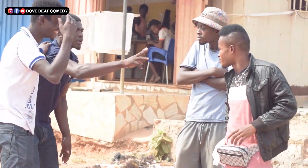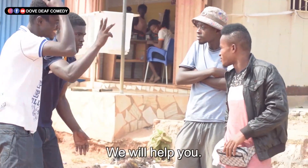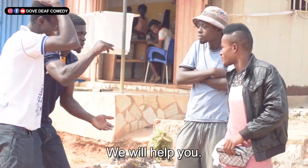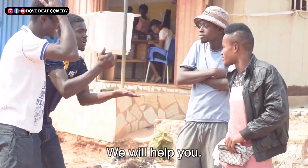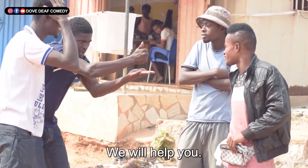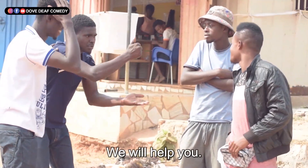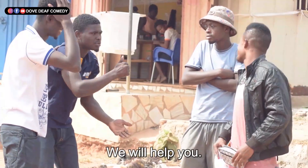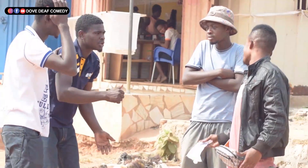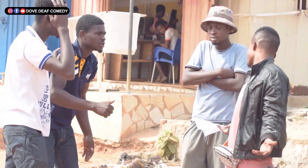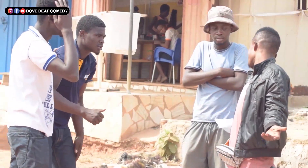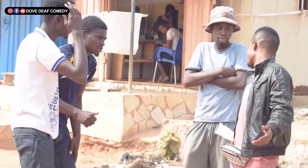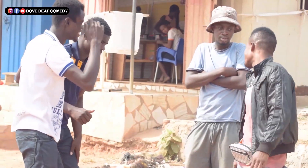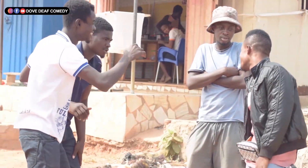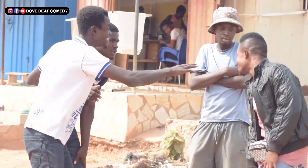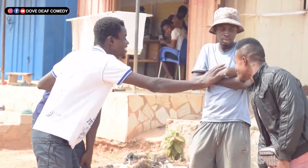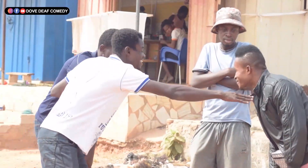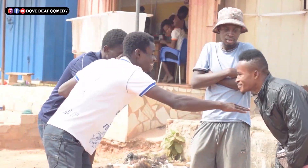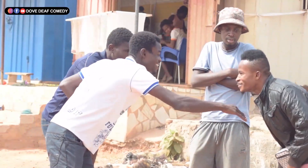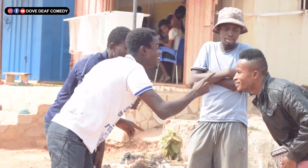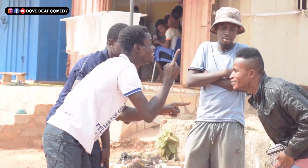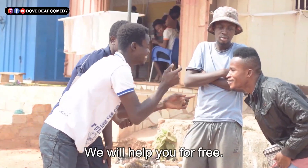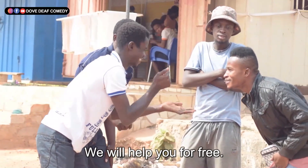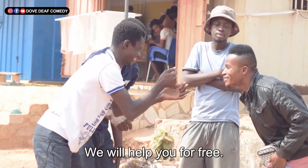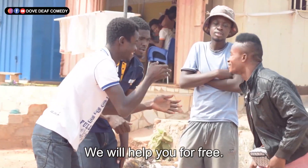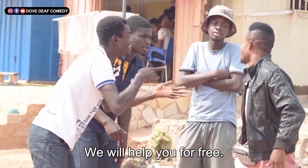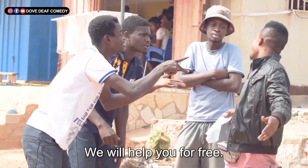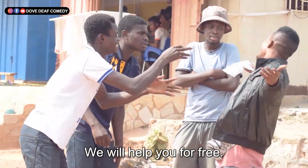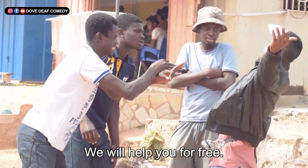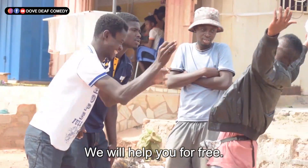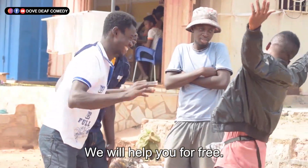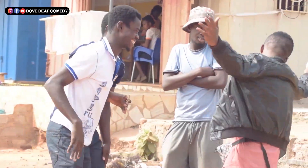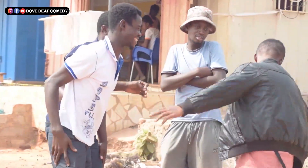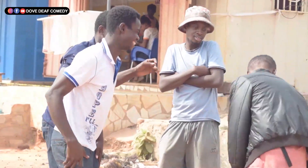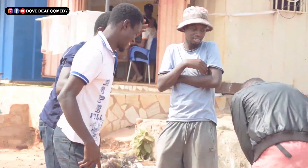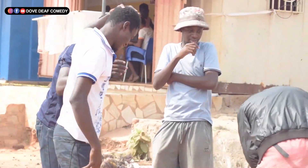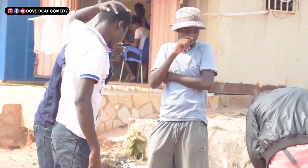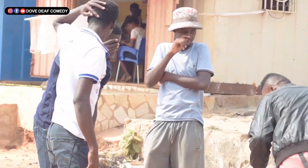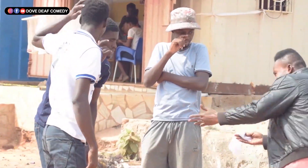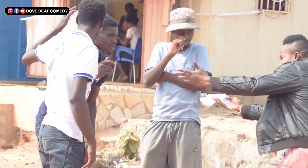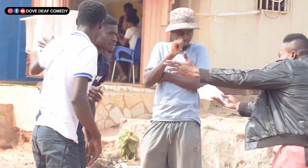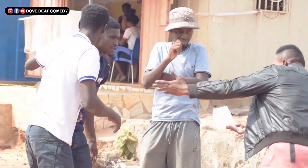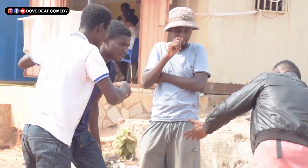We will help you. We will help you for free.